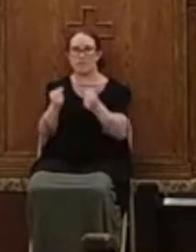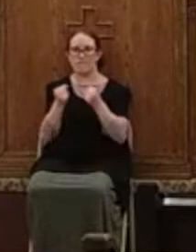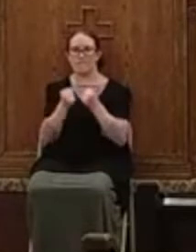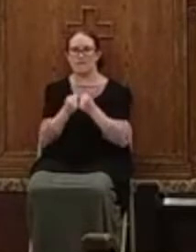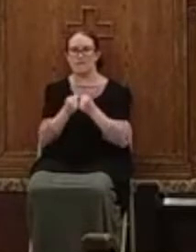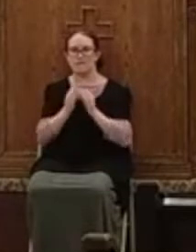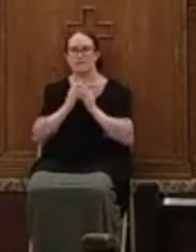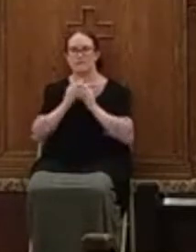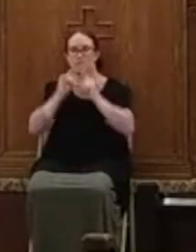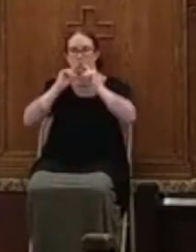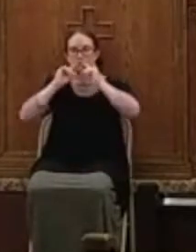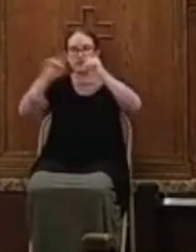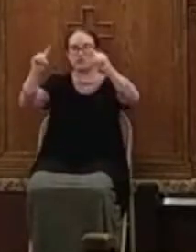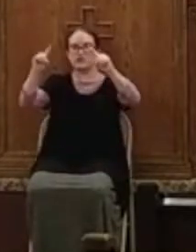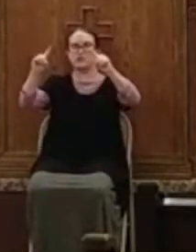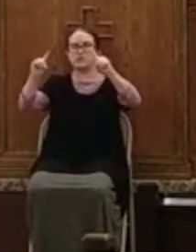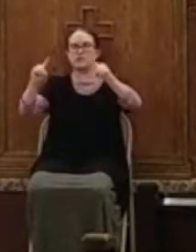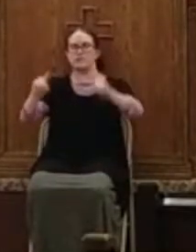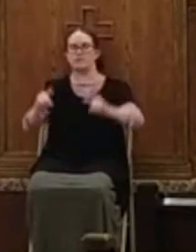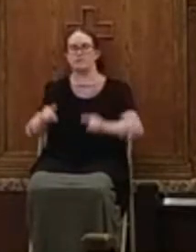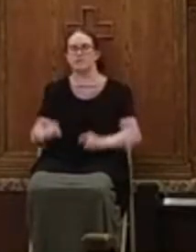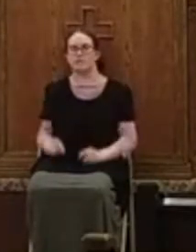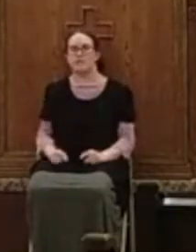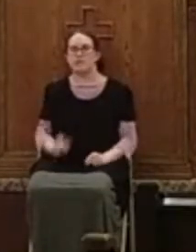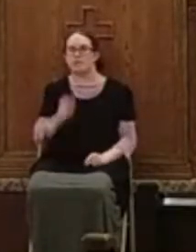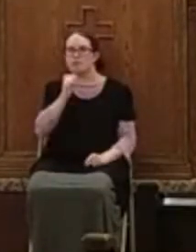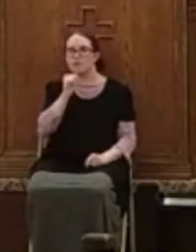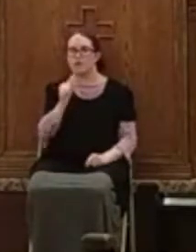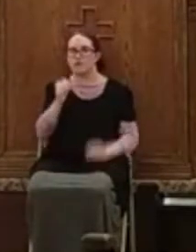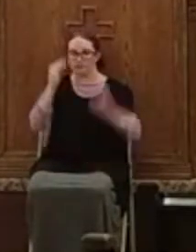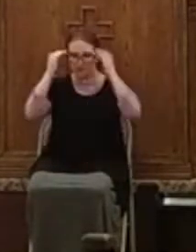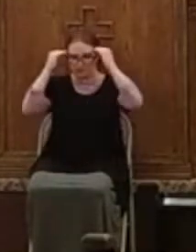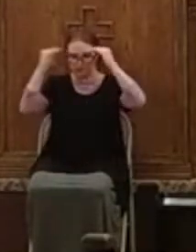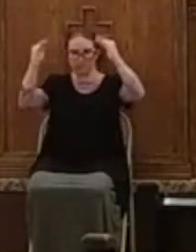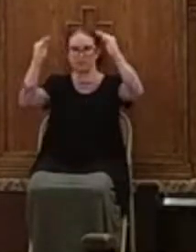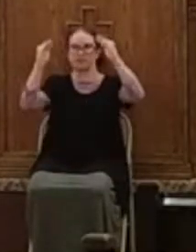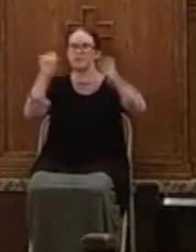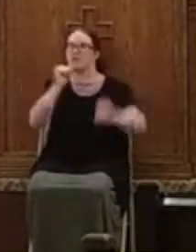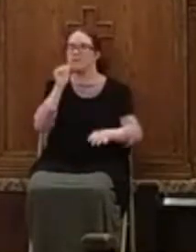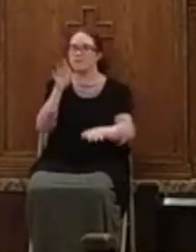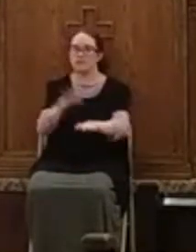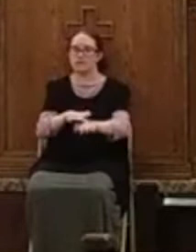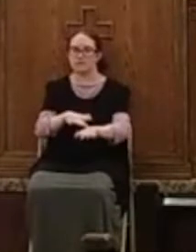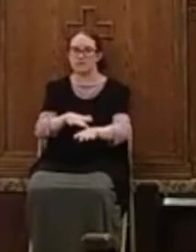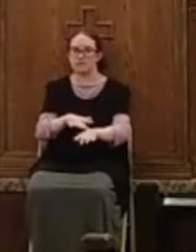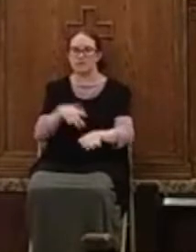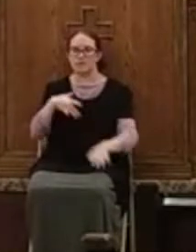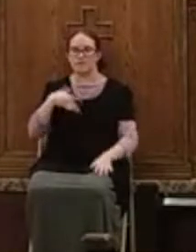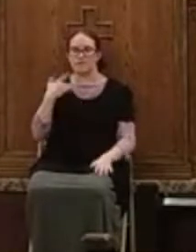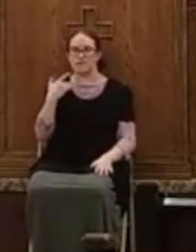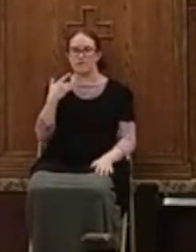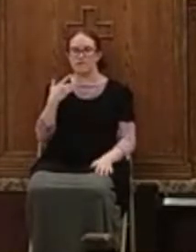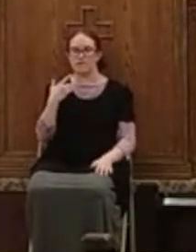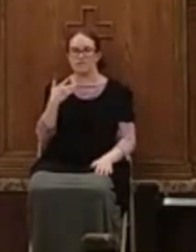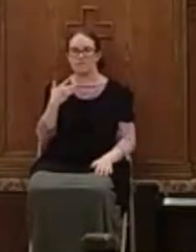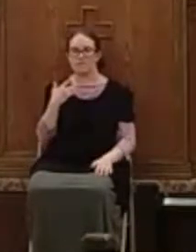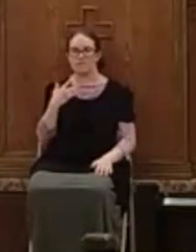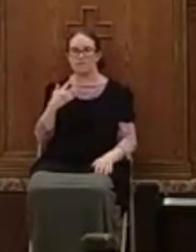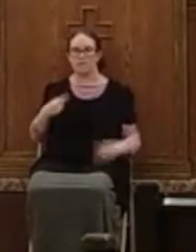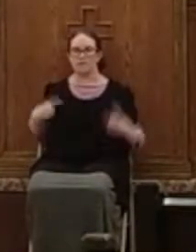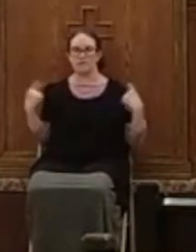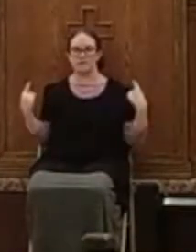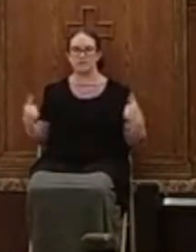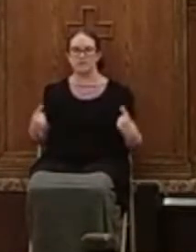our profession. For we have not an high priest which cannot be touched with the feelings of our infirmities,